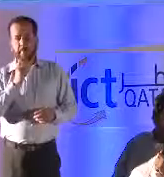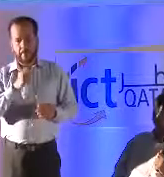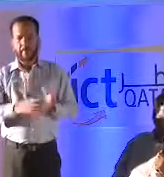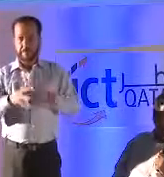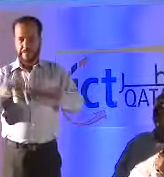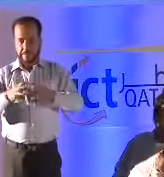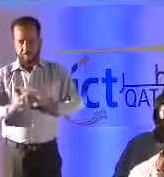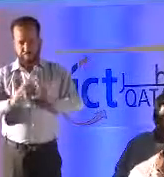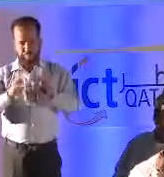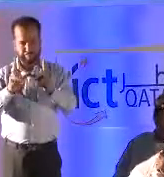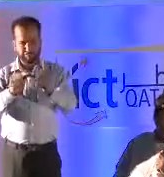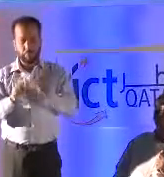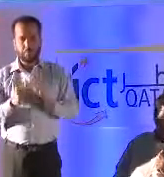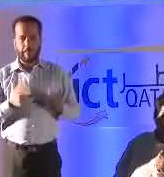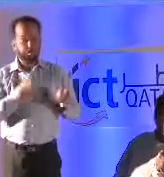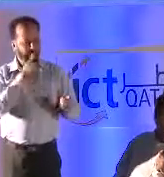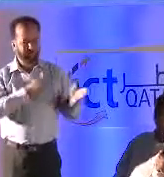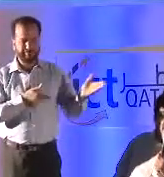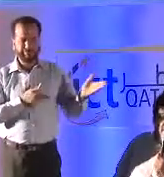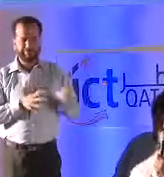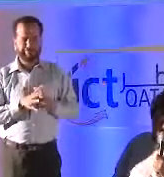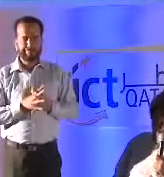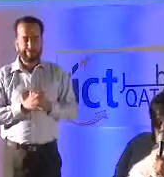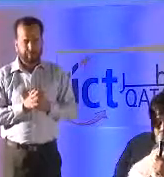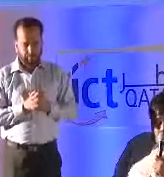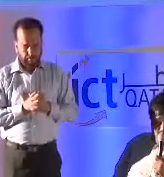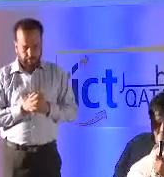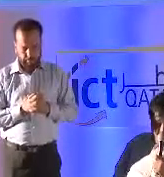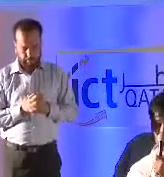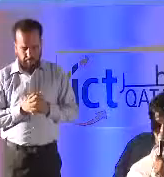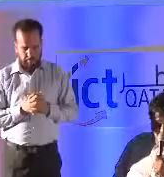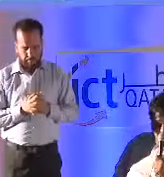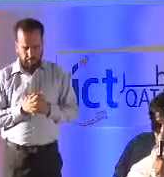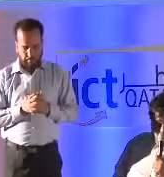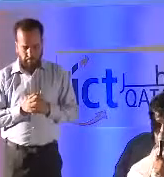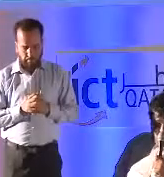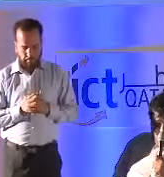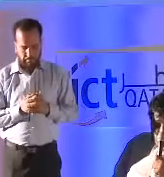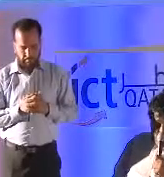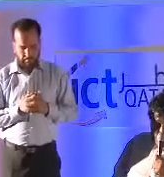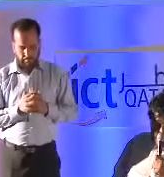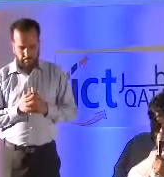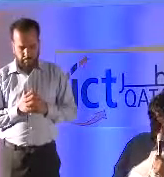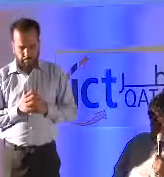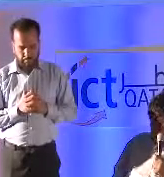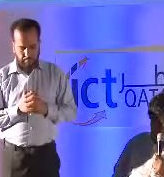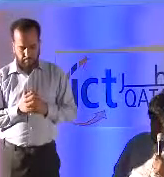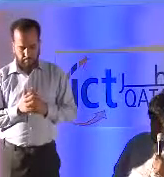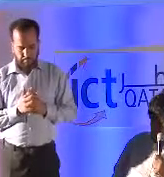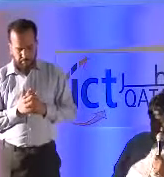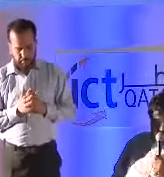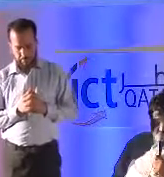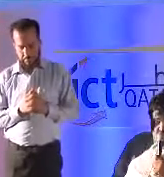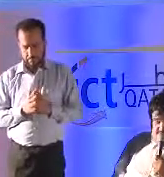The assistive technology is all the tools and the programs and the devices that